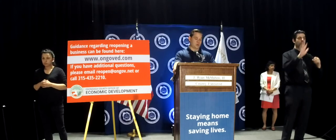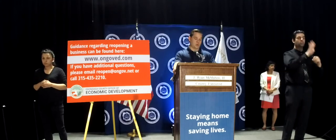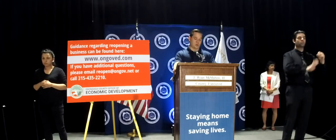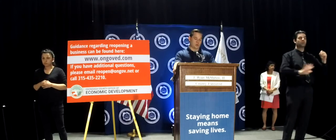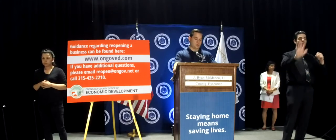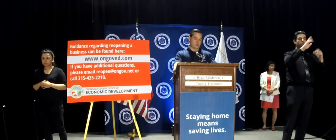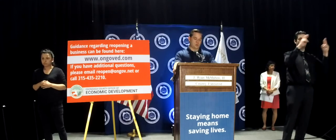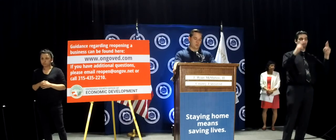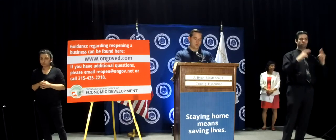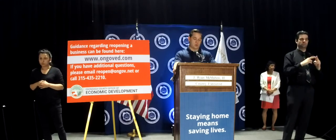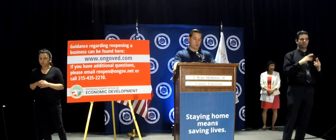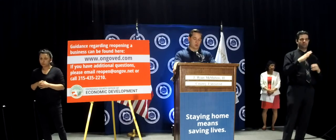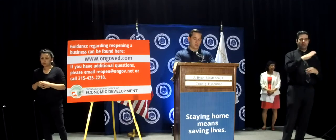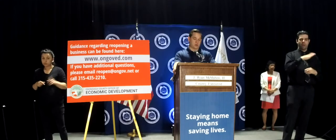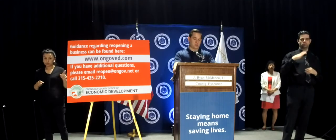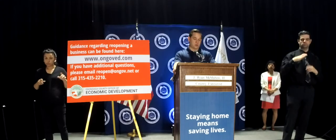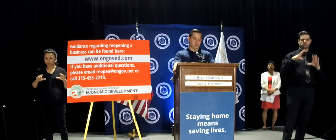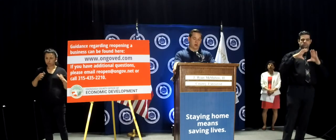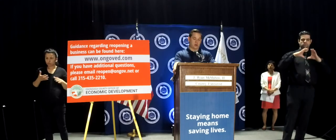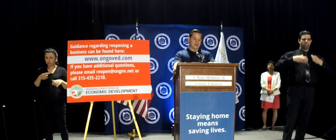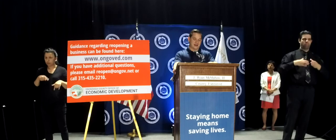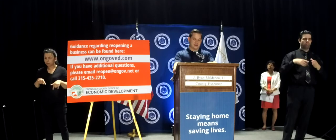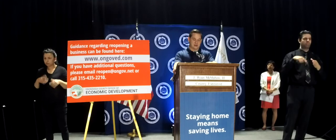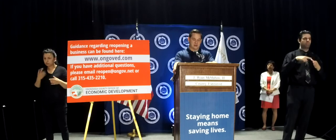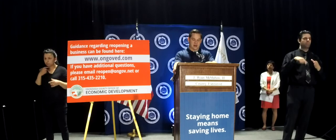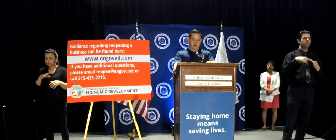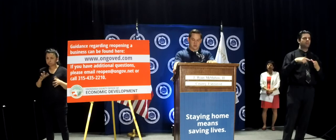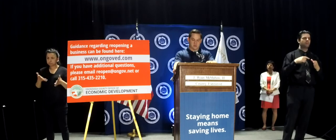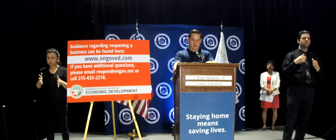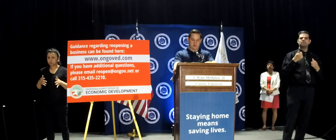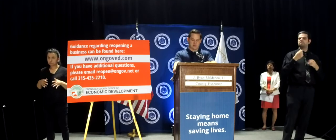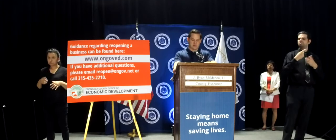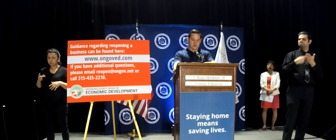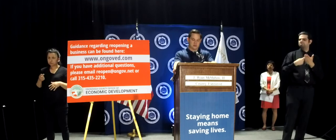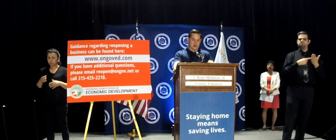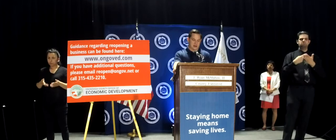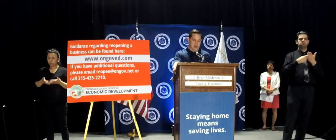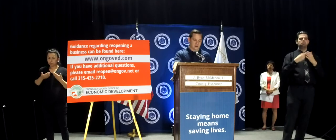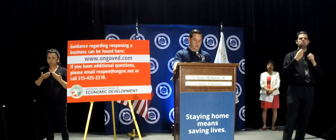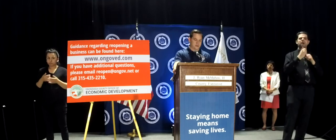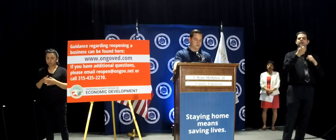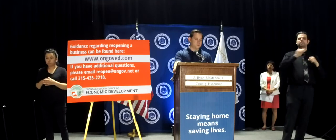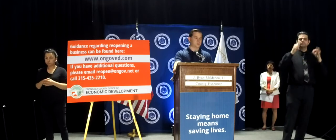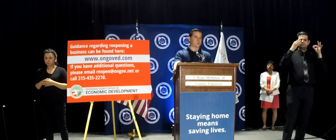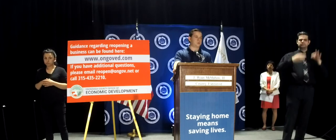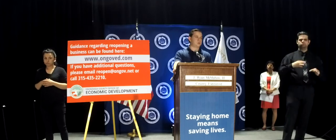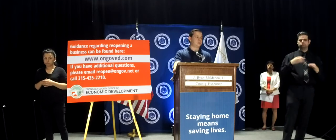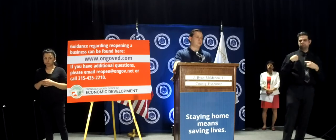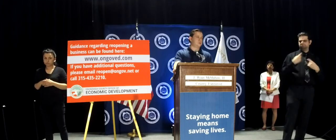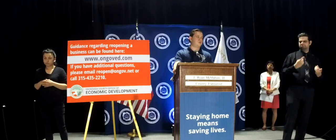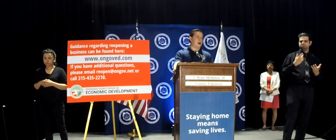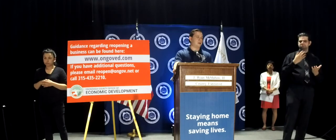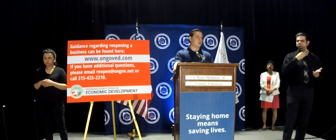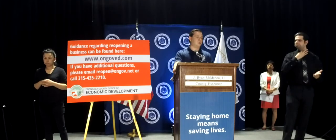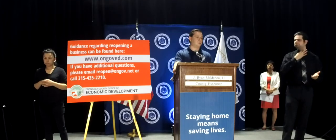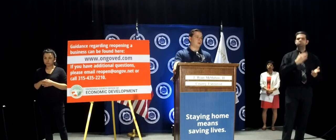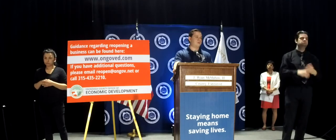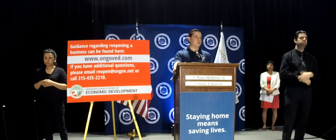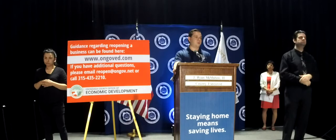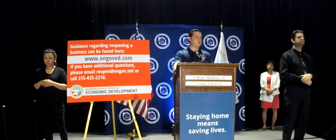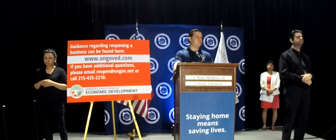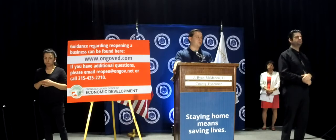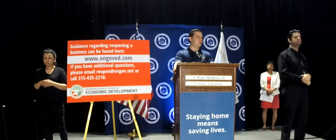make any decisions? No, quick call. And again, I know, and I don't get to